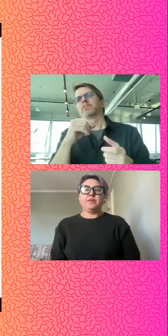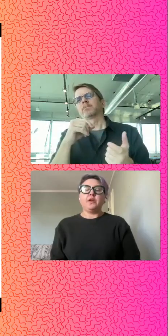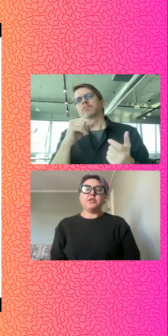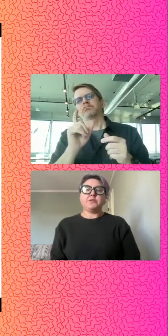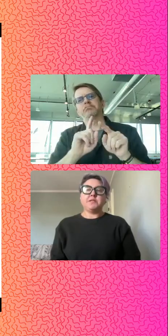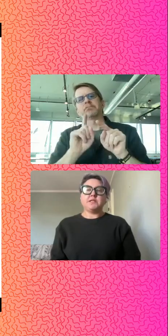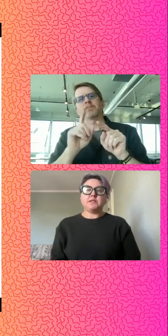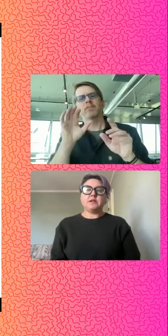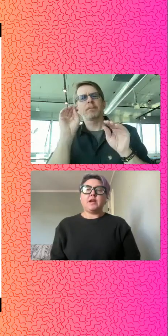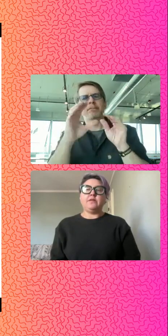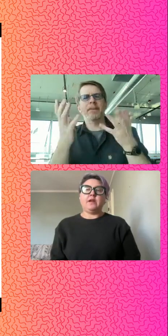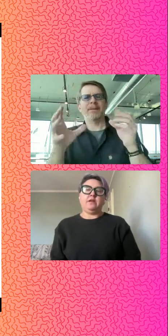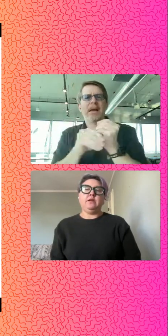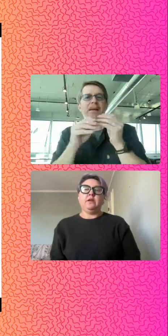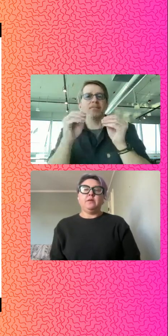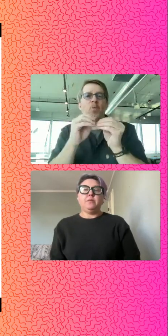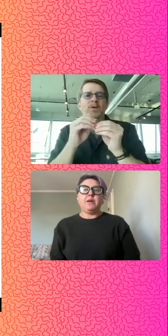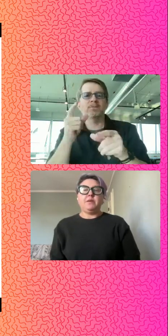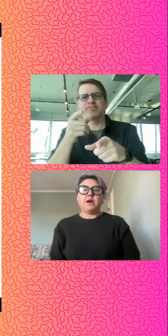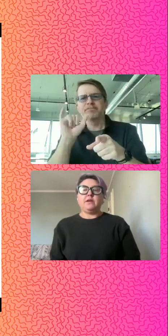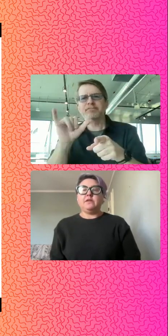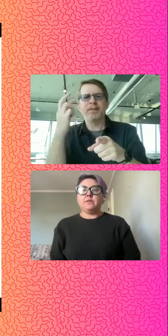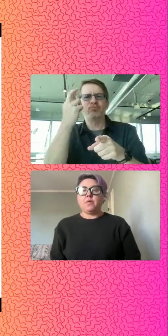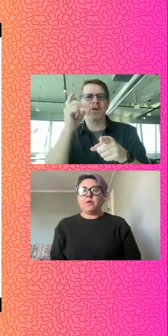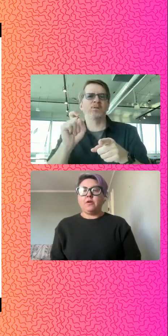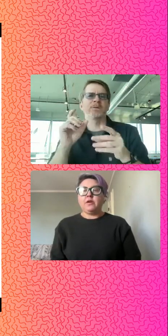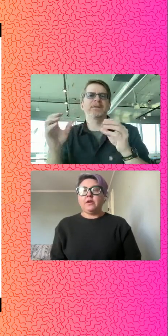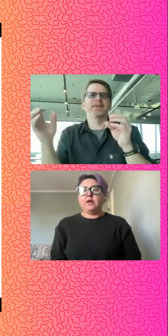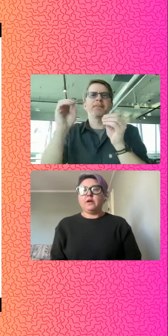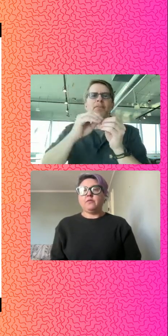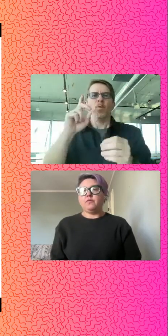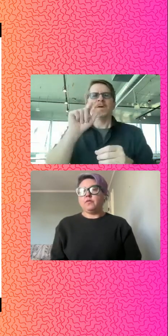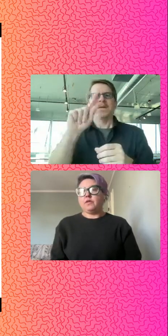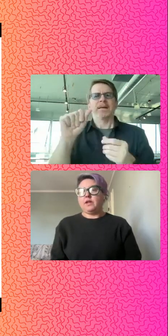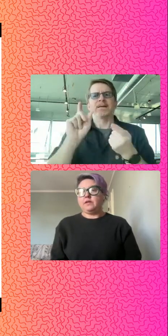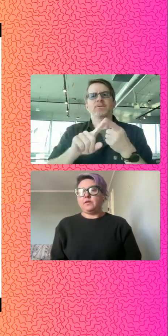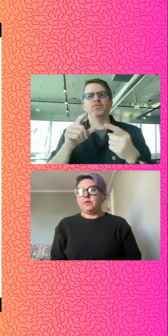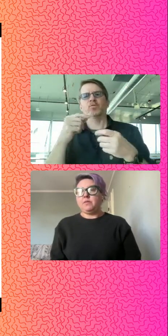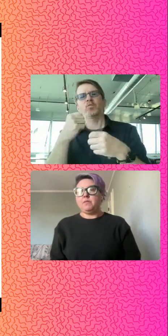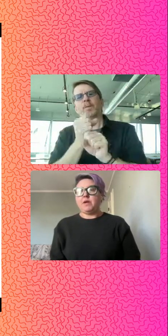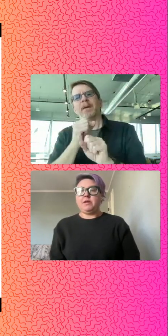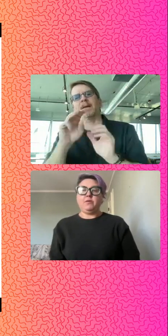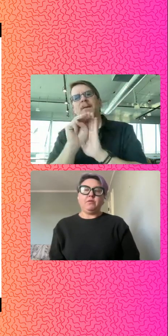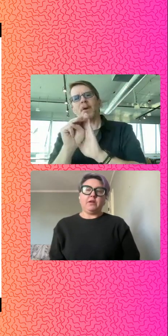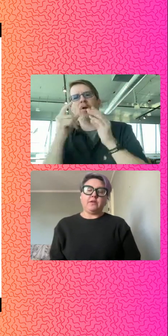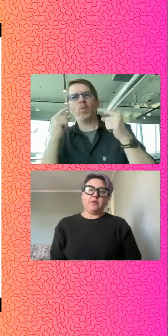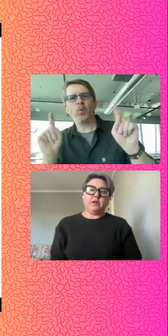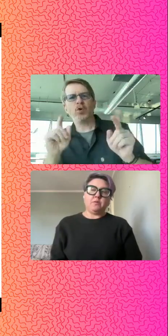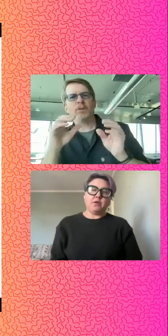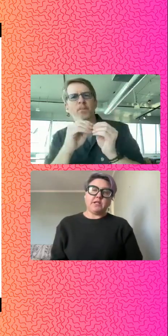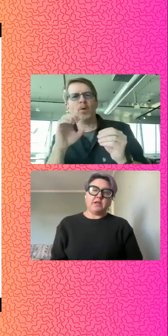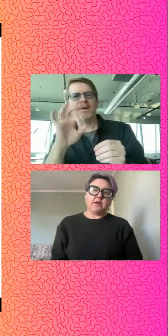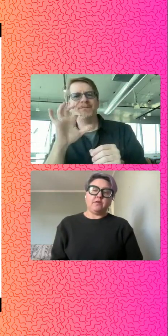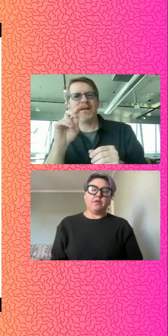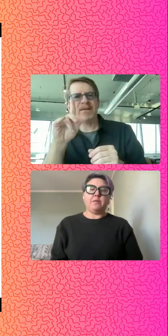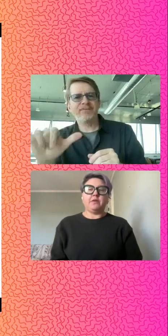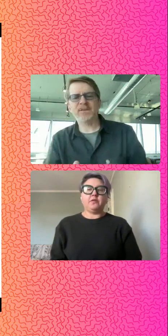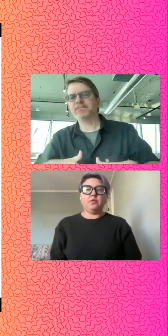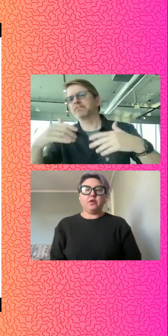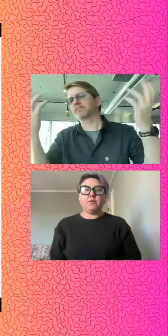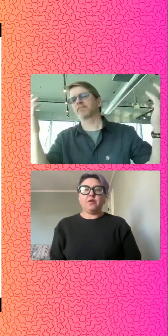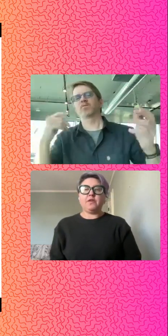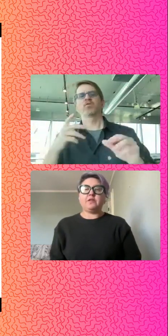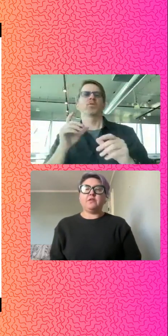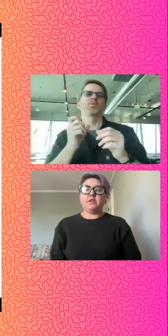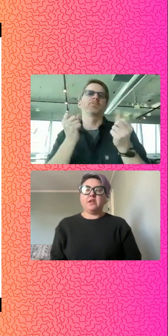some adjustments, and then maybe adding some more things that we realized we needed more data for the model